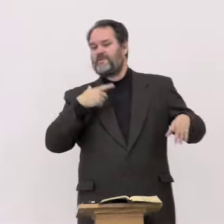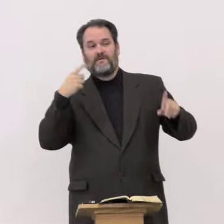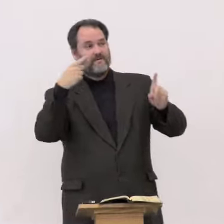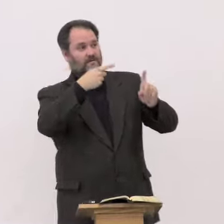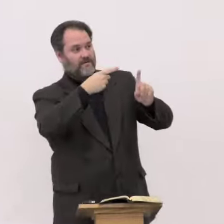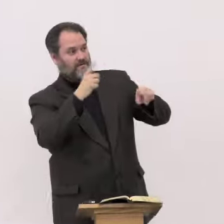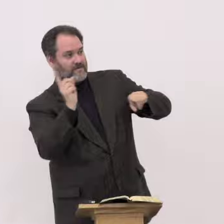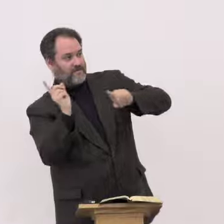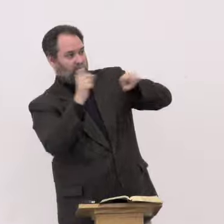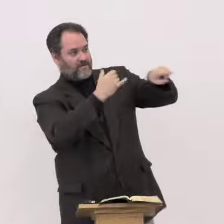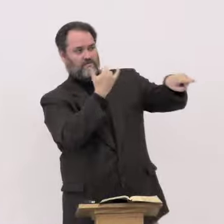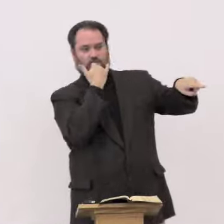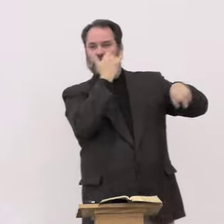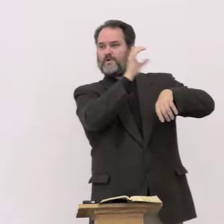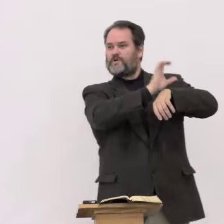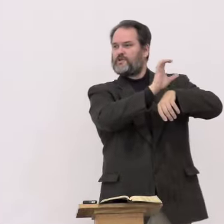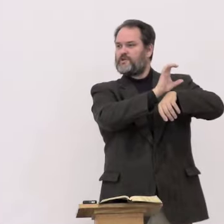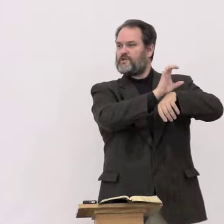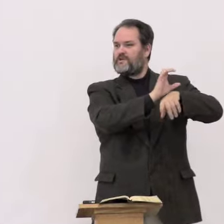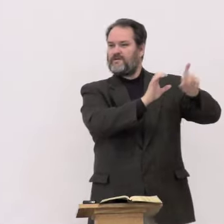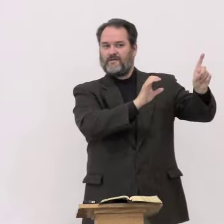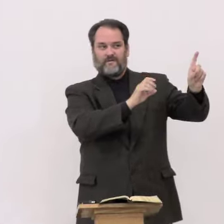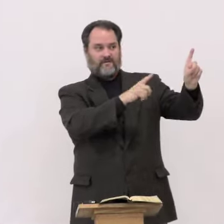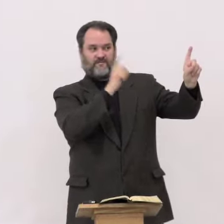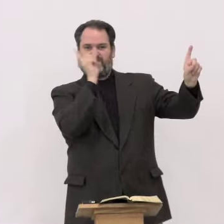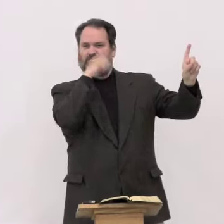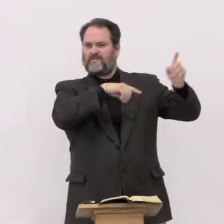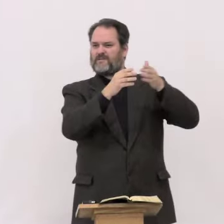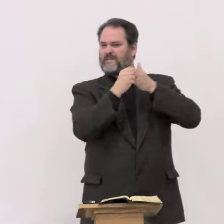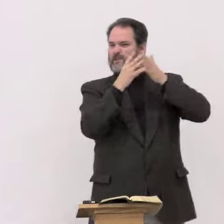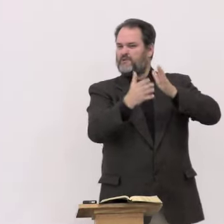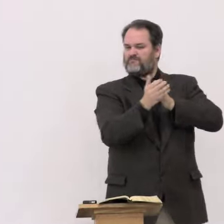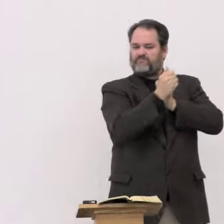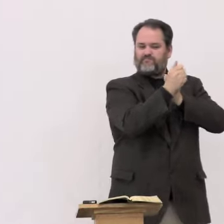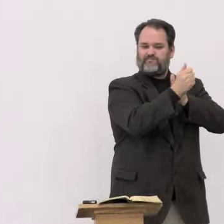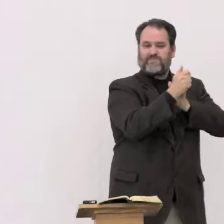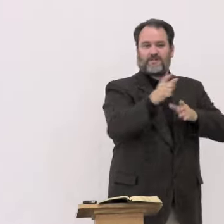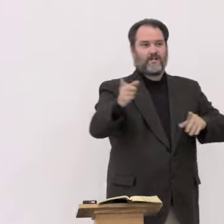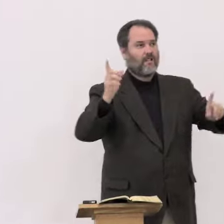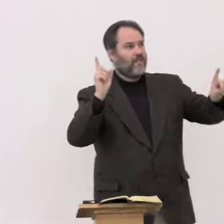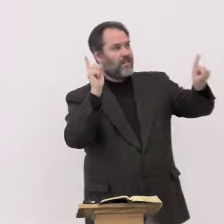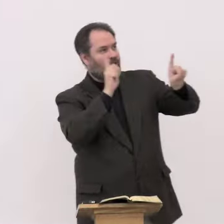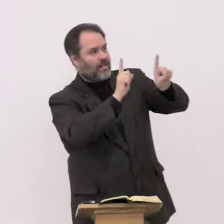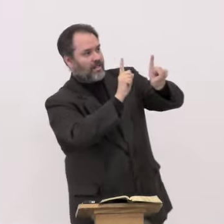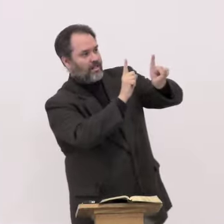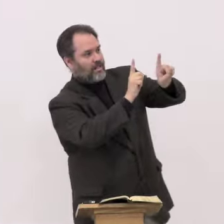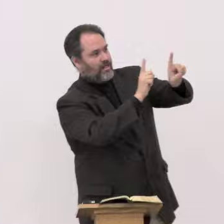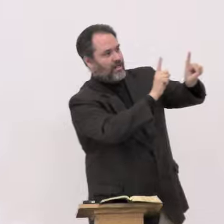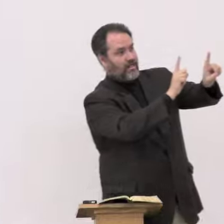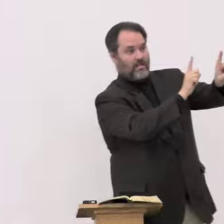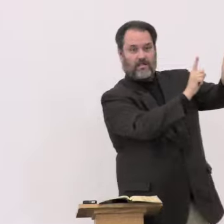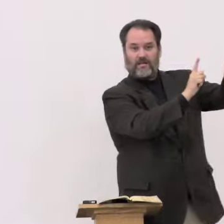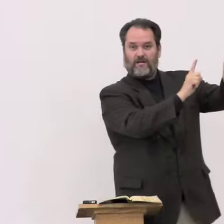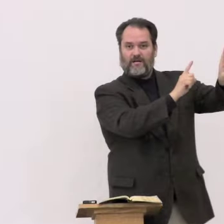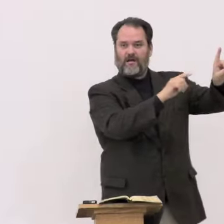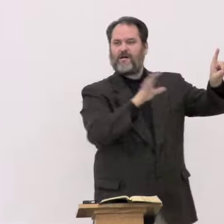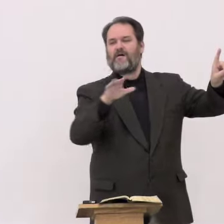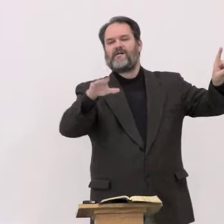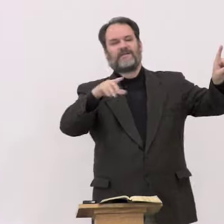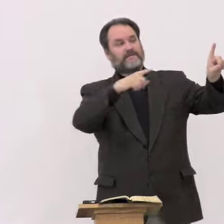I'm gonna say something about Mormonism. I suppose someone goes to that church, goes to a false